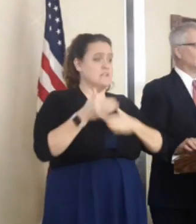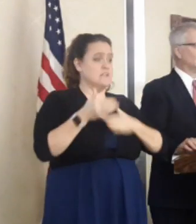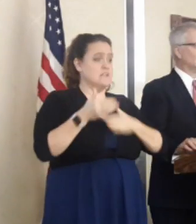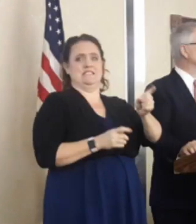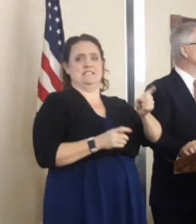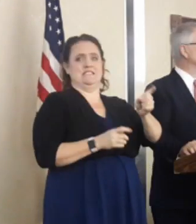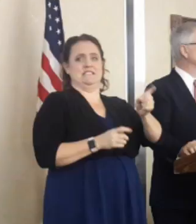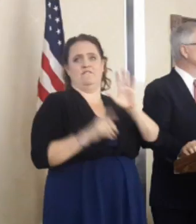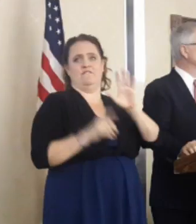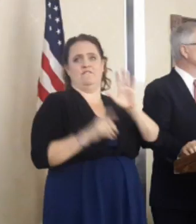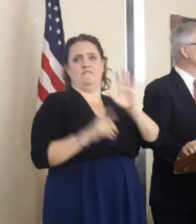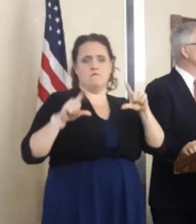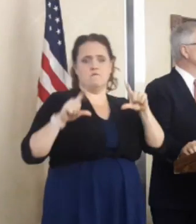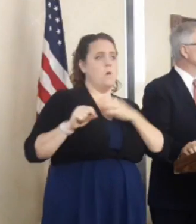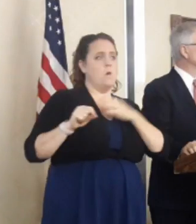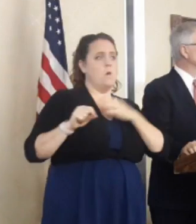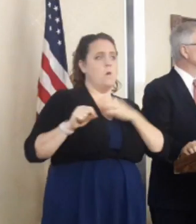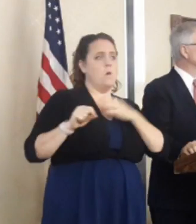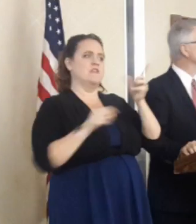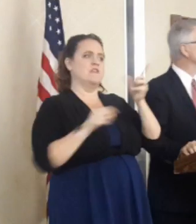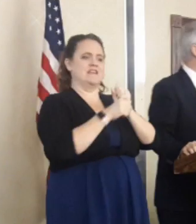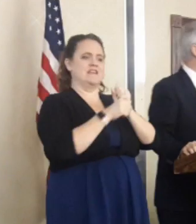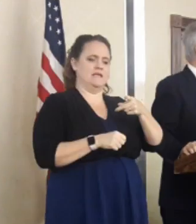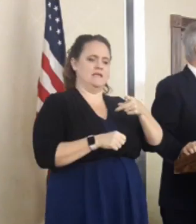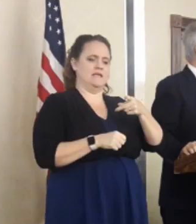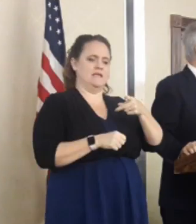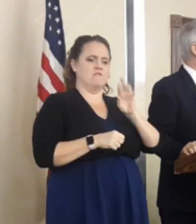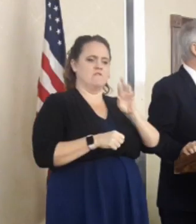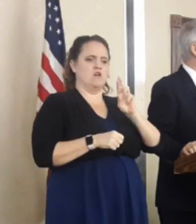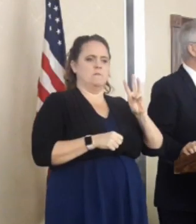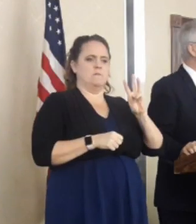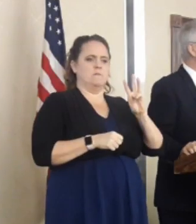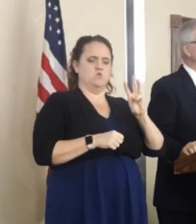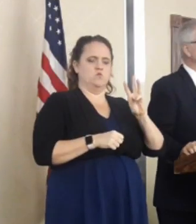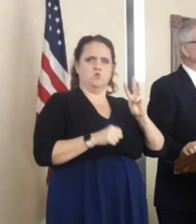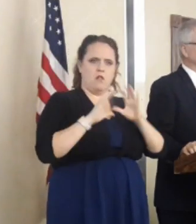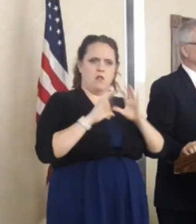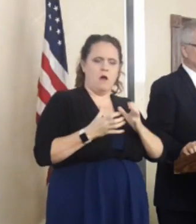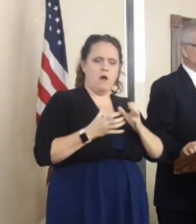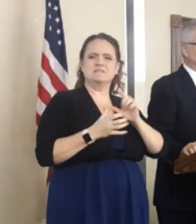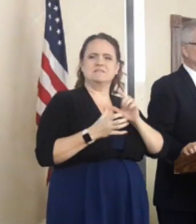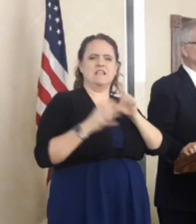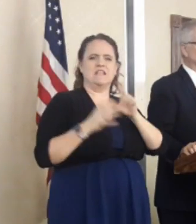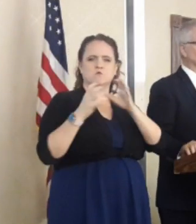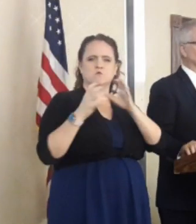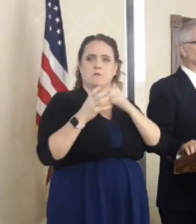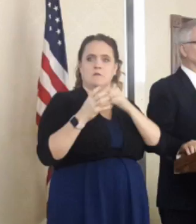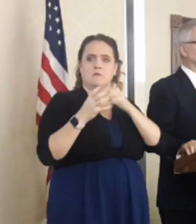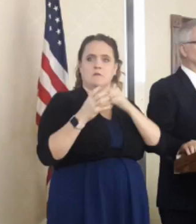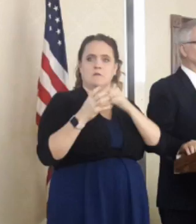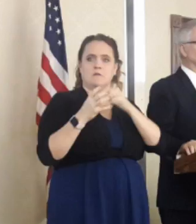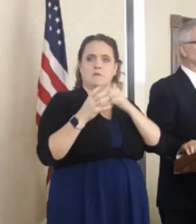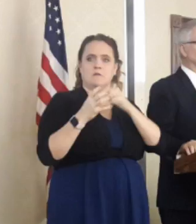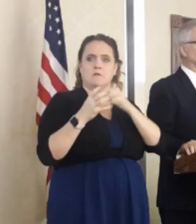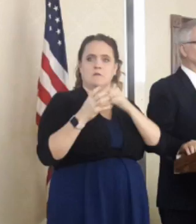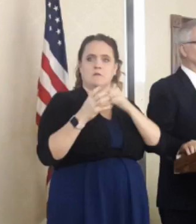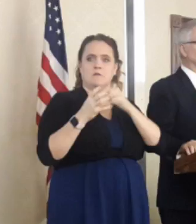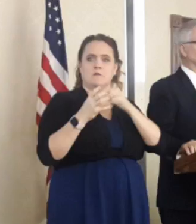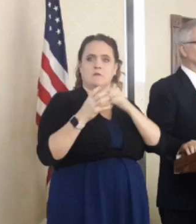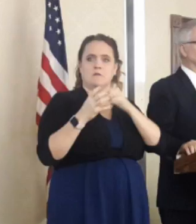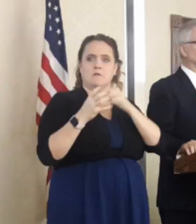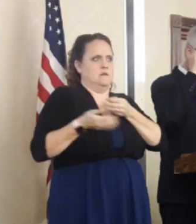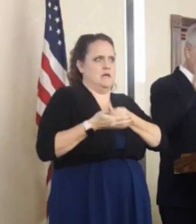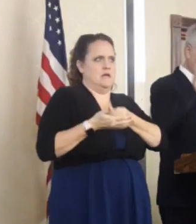your TFRW clubs, any club with a pack. We just need to get some more money in. Because every one of us are seeing the